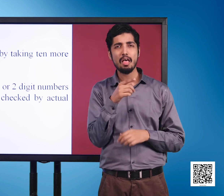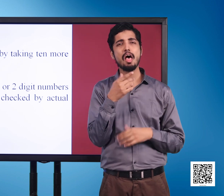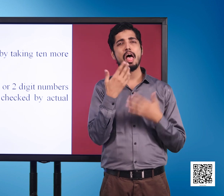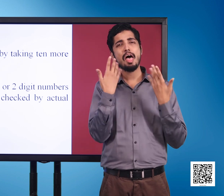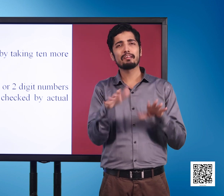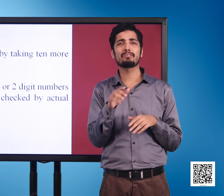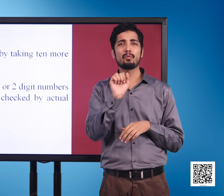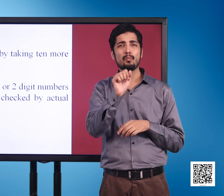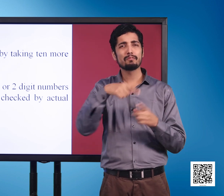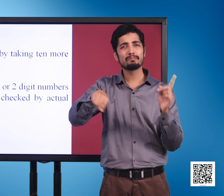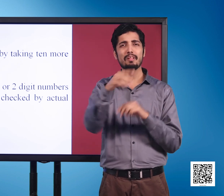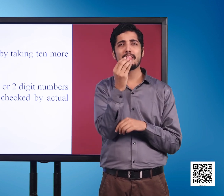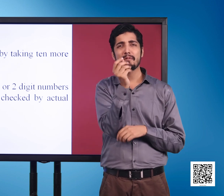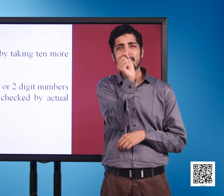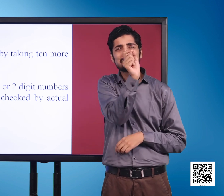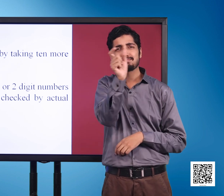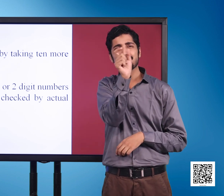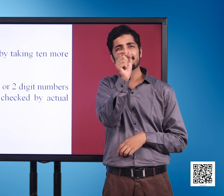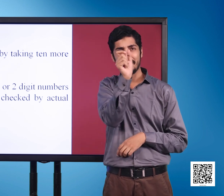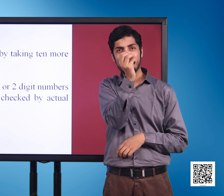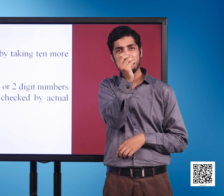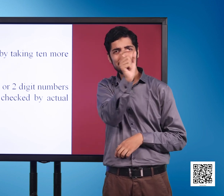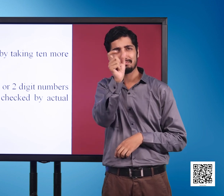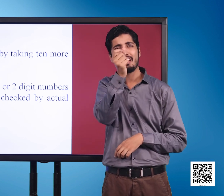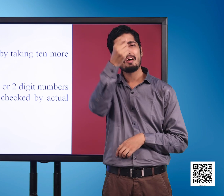Check this rule by taking 10 more examples.